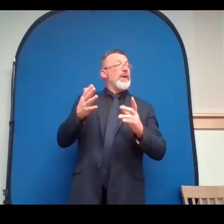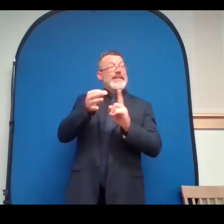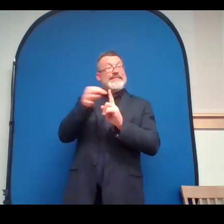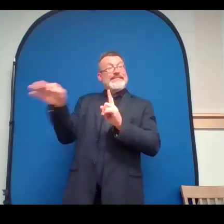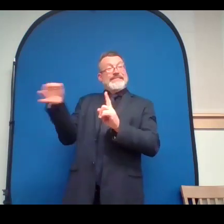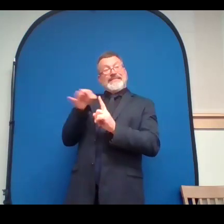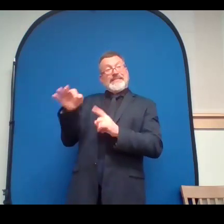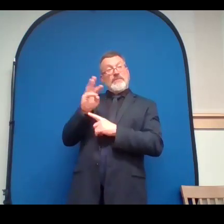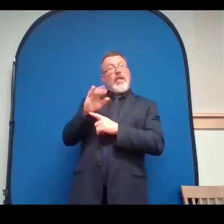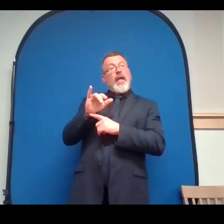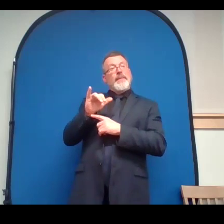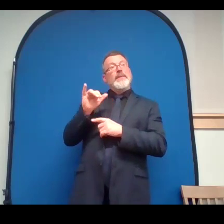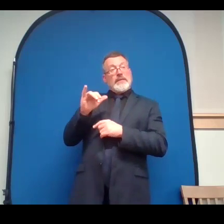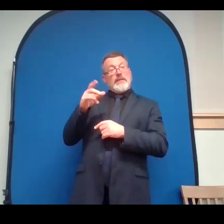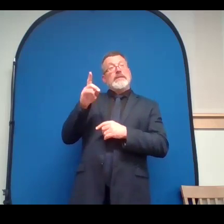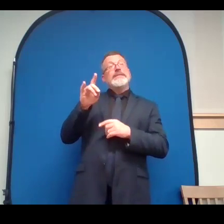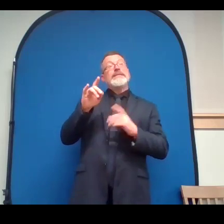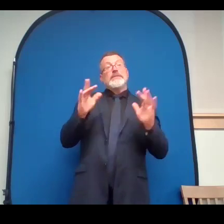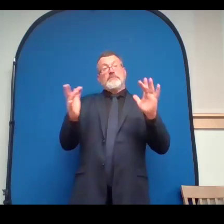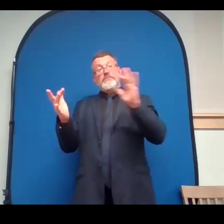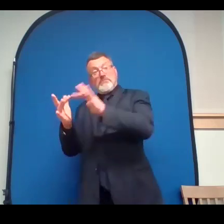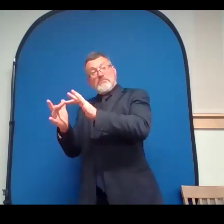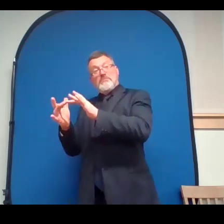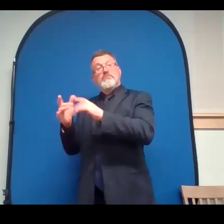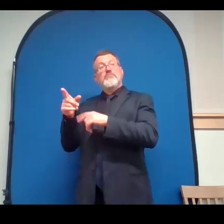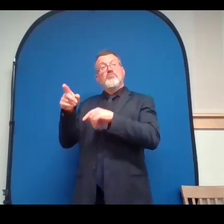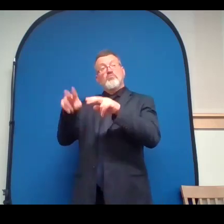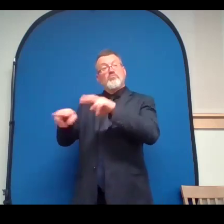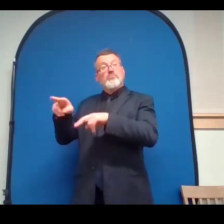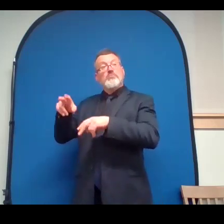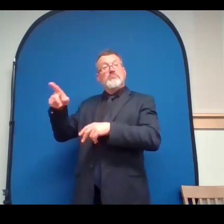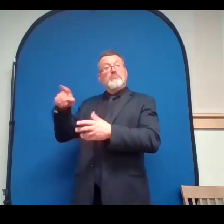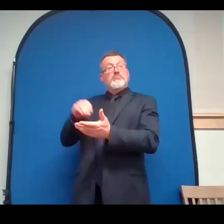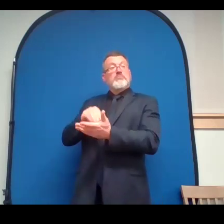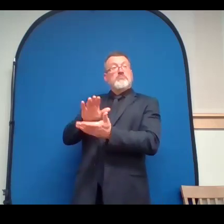and that he, they noted that they believed he was in the residence,